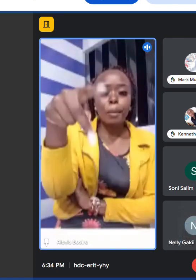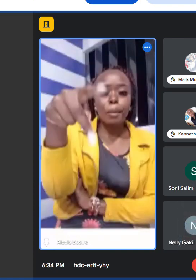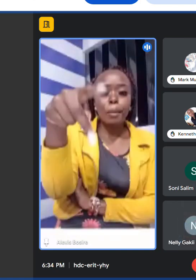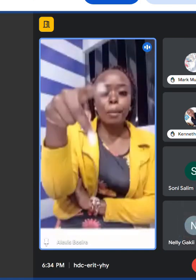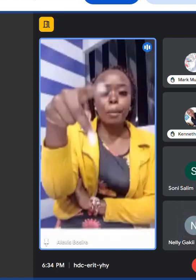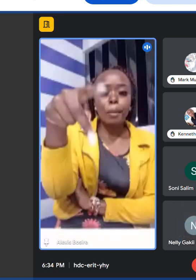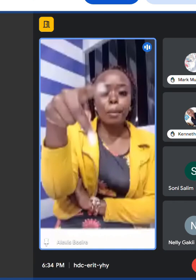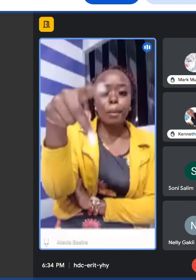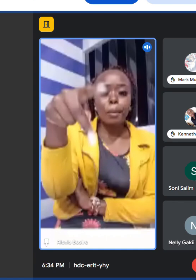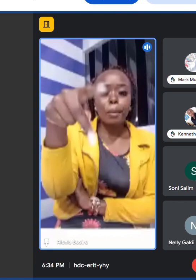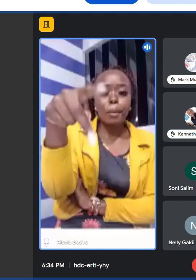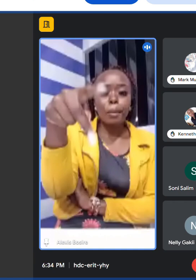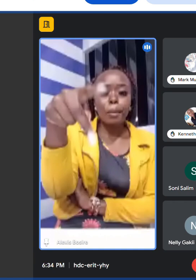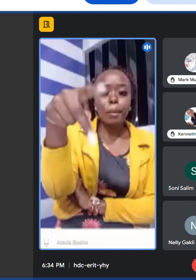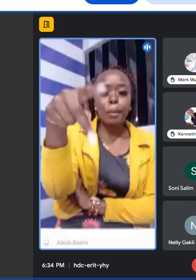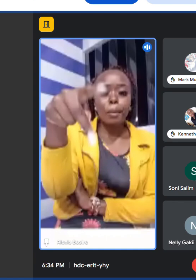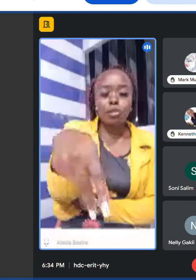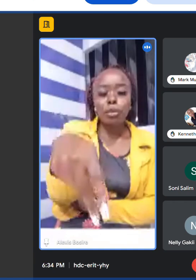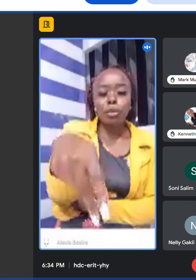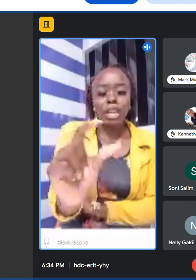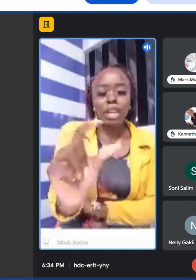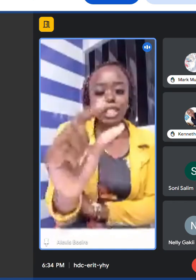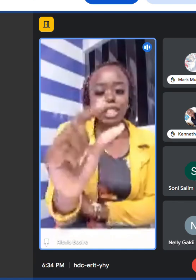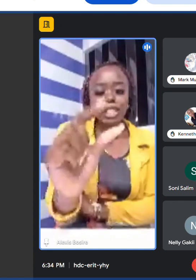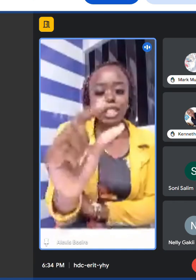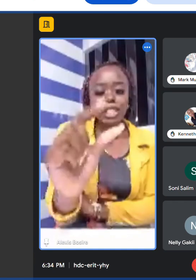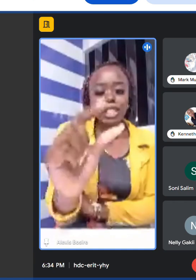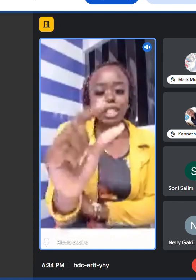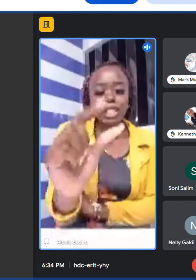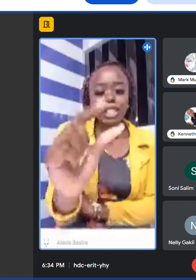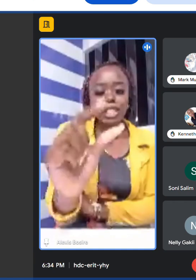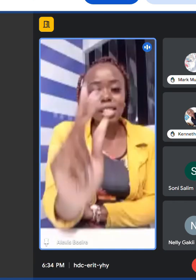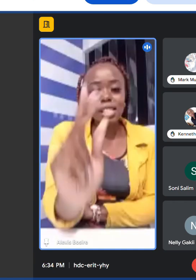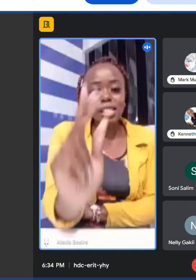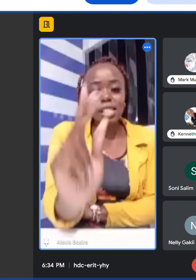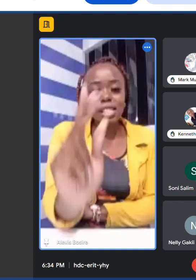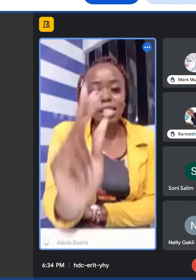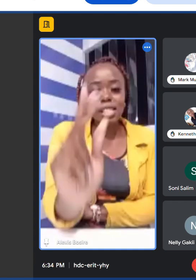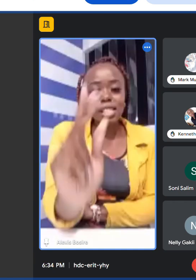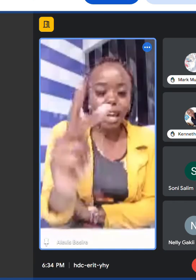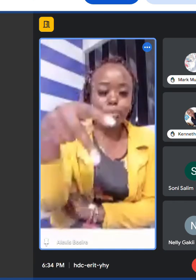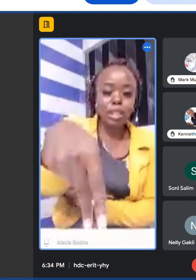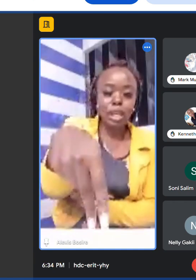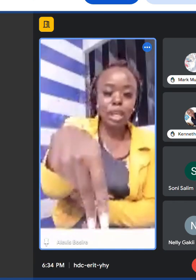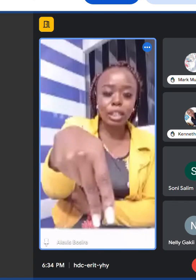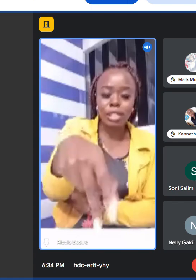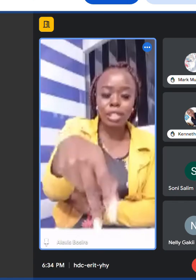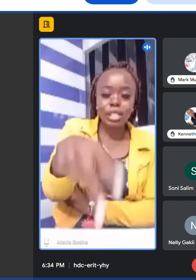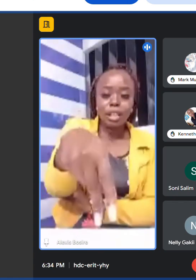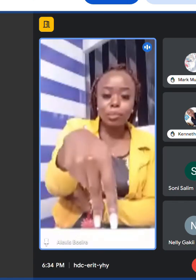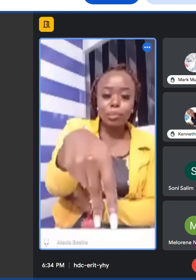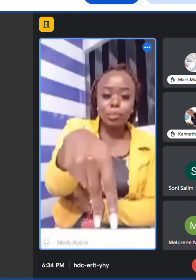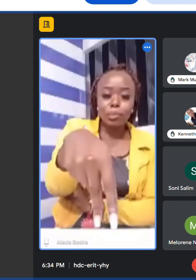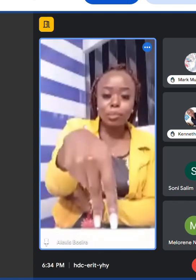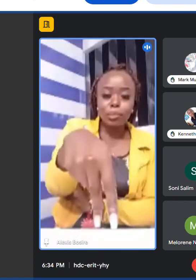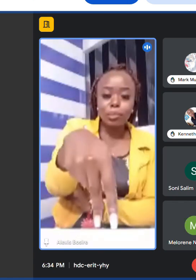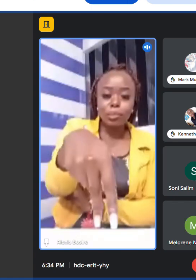P. So for P, it's a slanting letter K, but looking downwards.